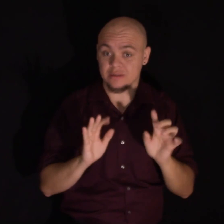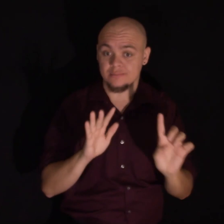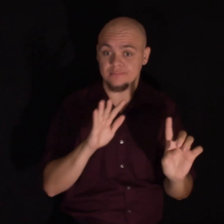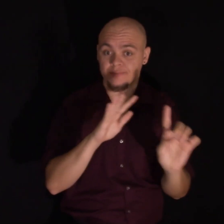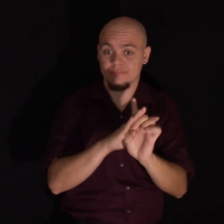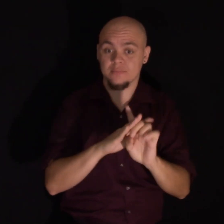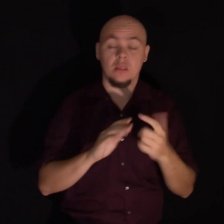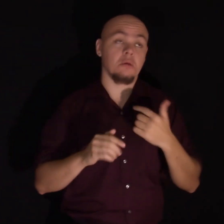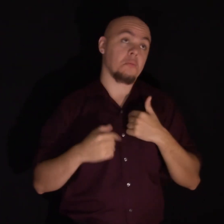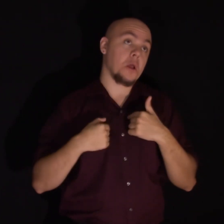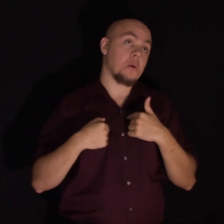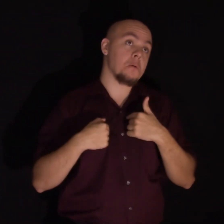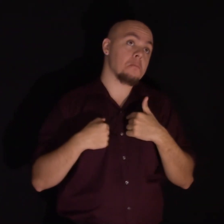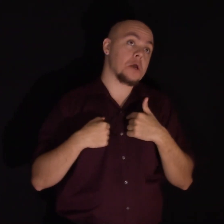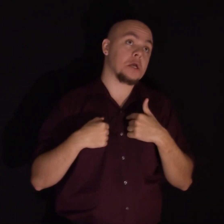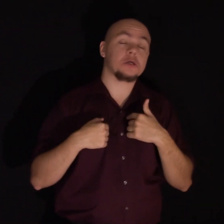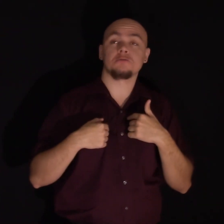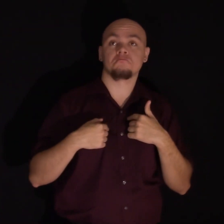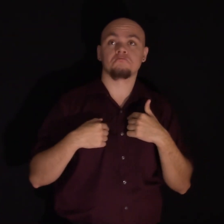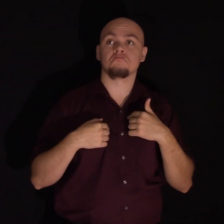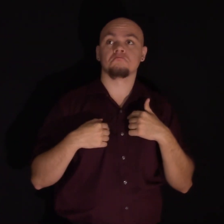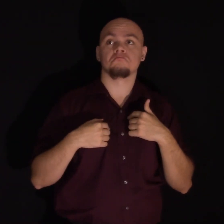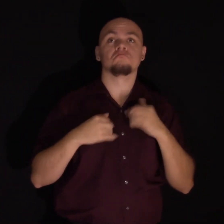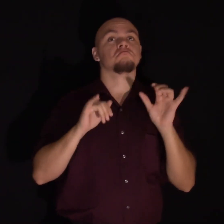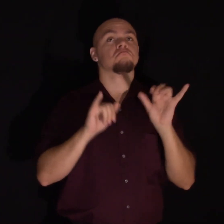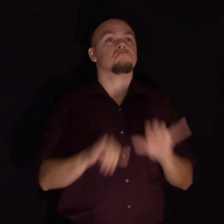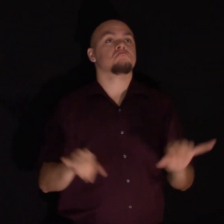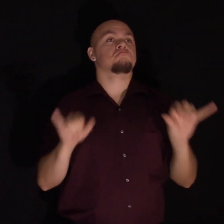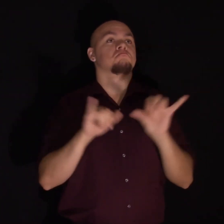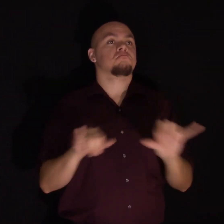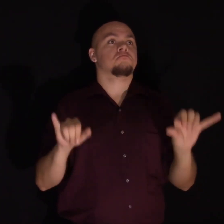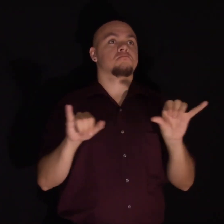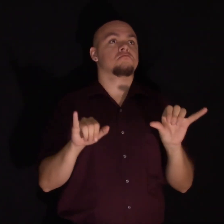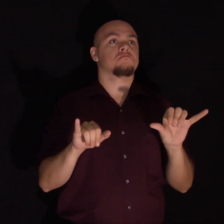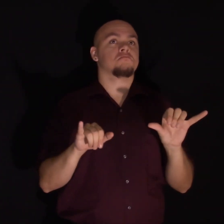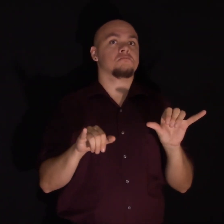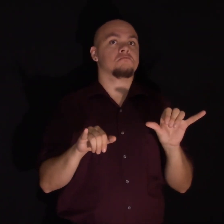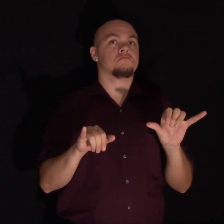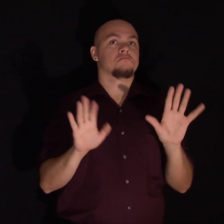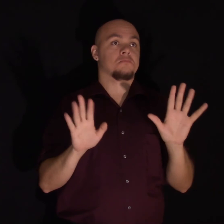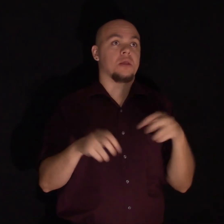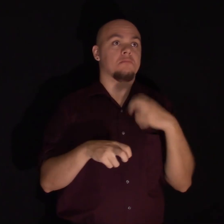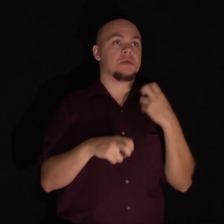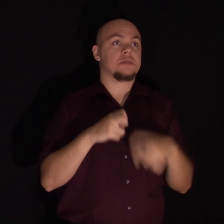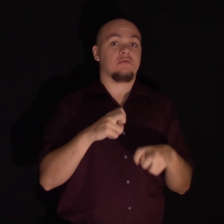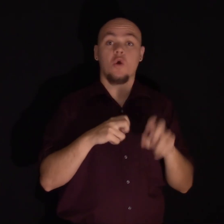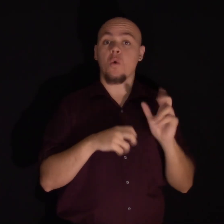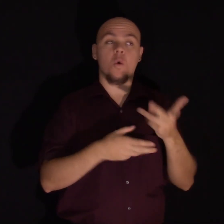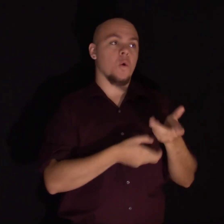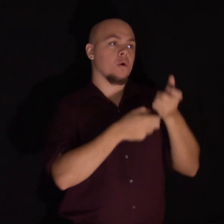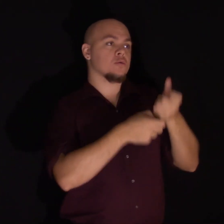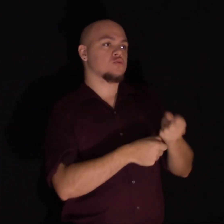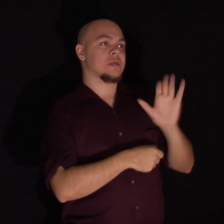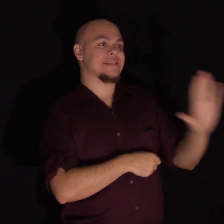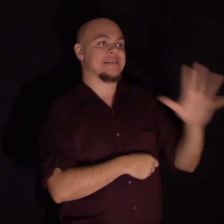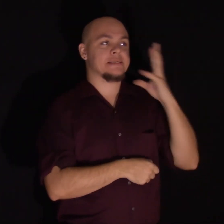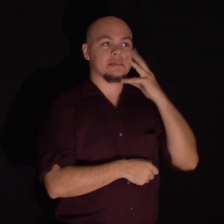I could stick to my guns and be deemed difficult, or I could trust his